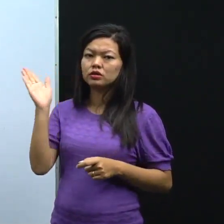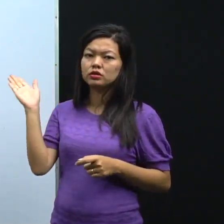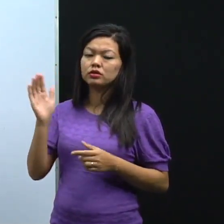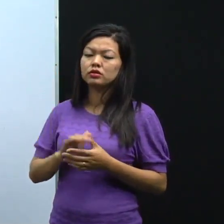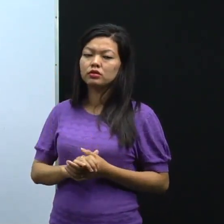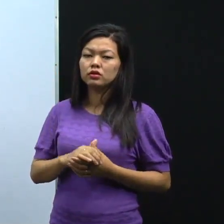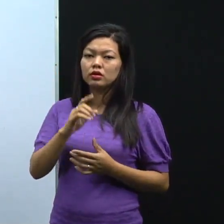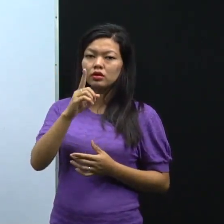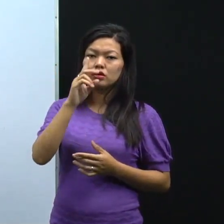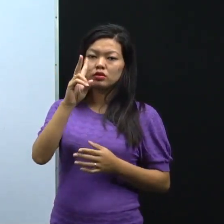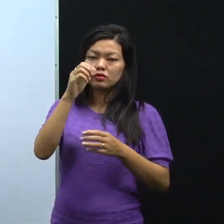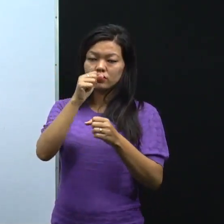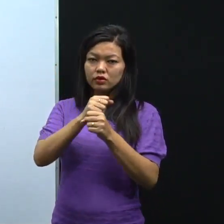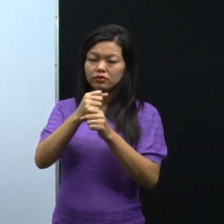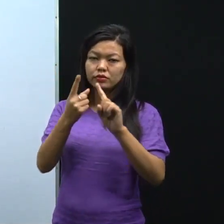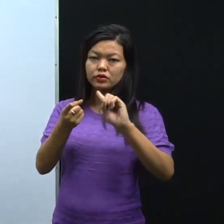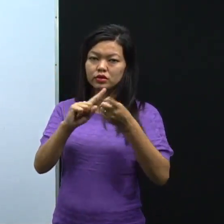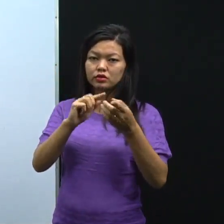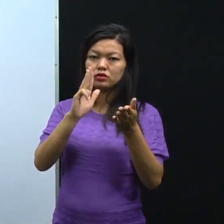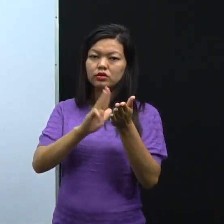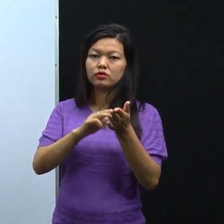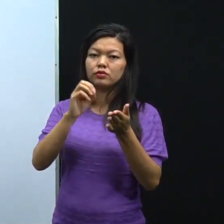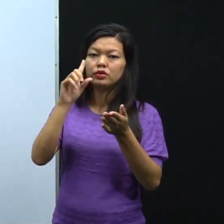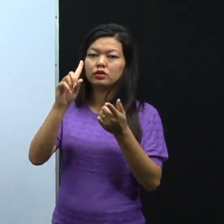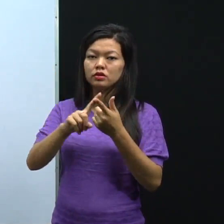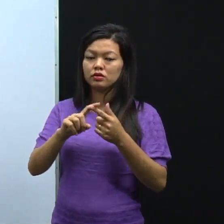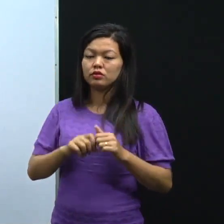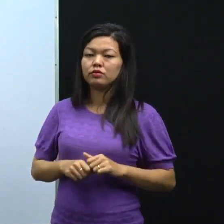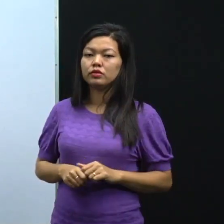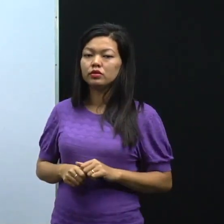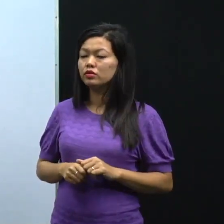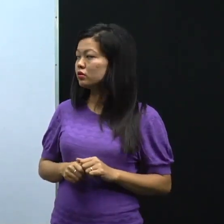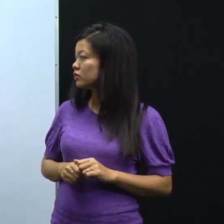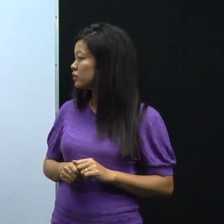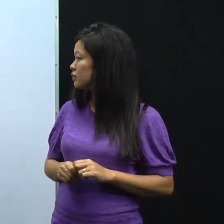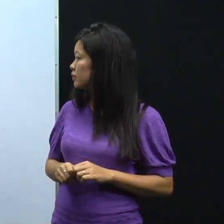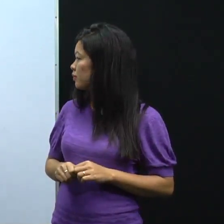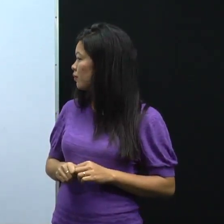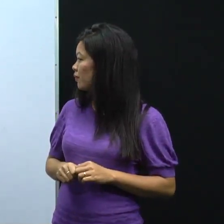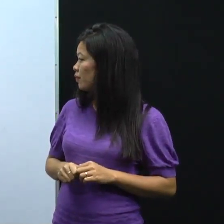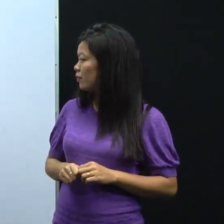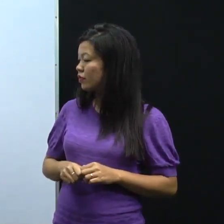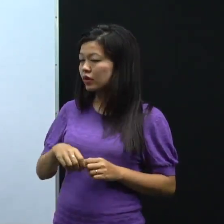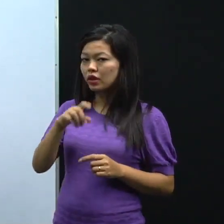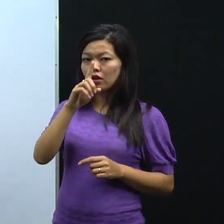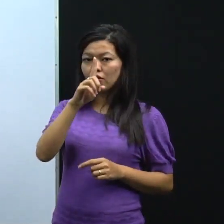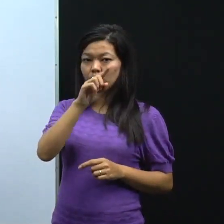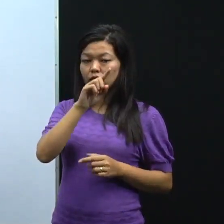12 gram of oxygen into mole. So now Let me tell you that